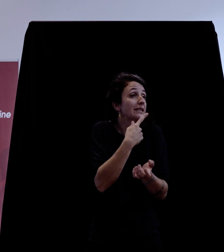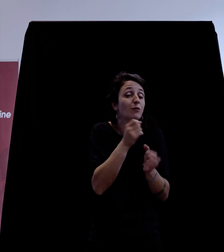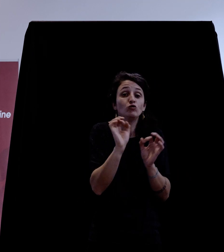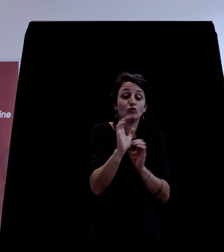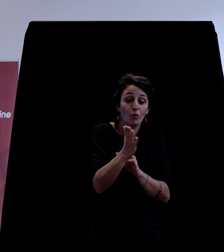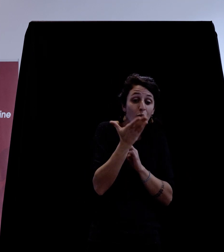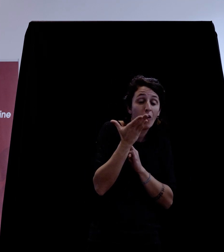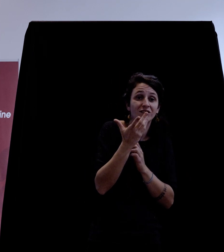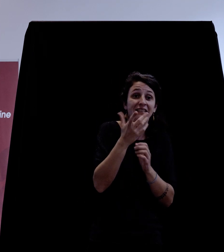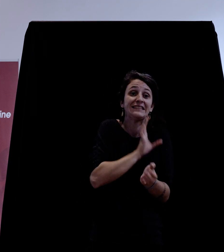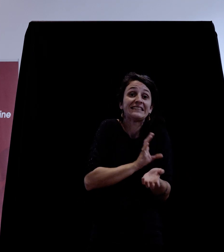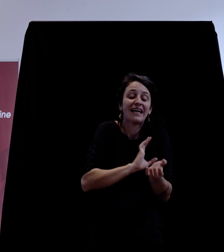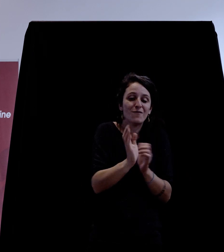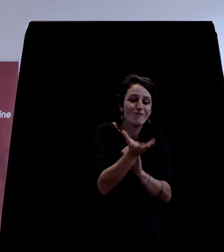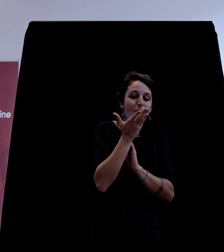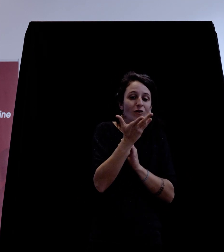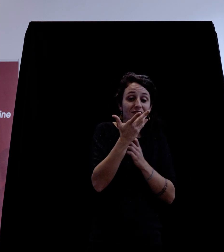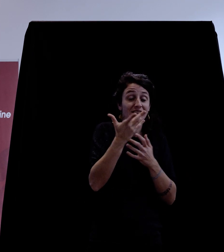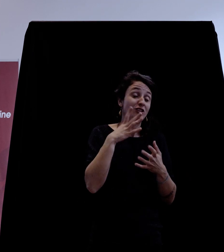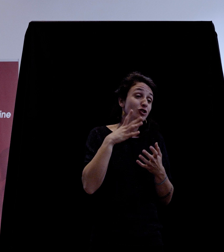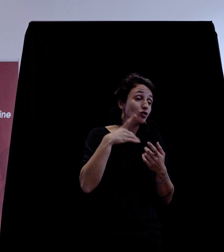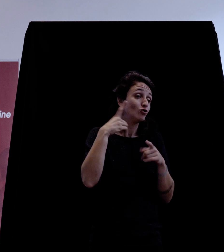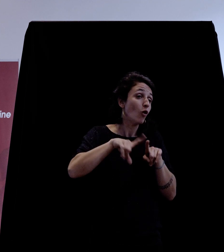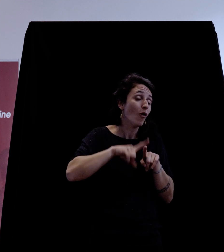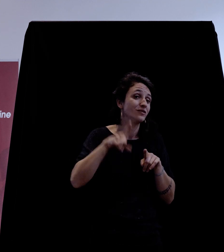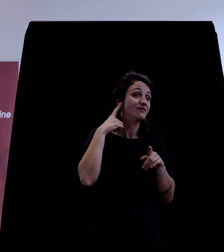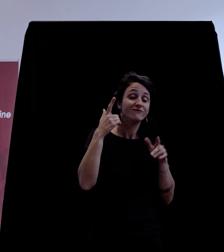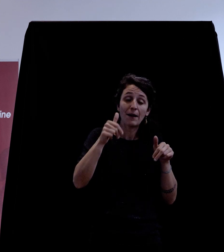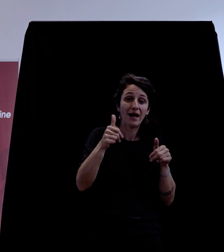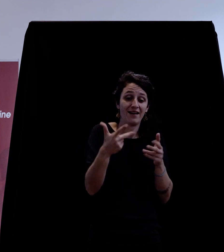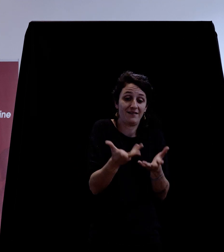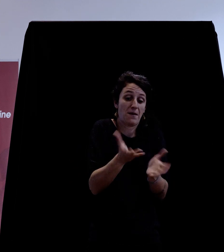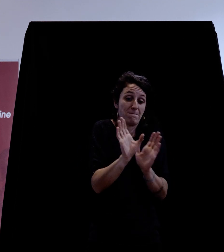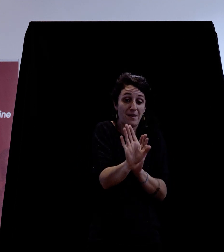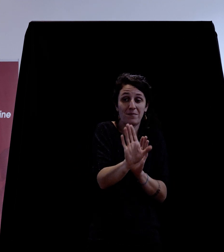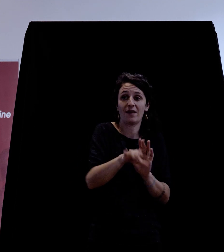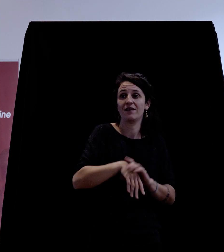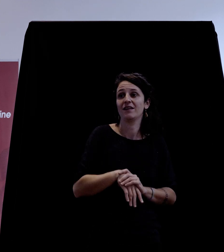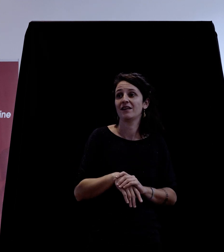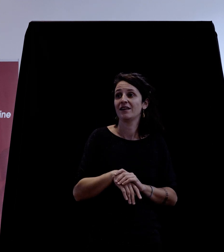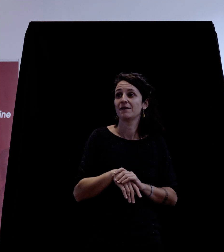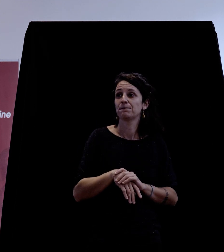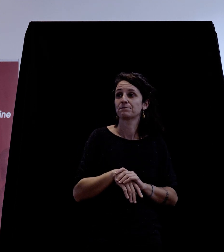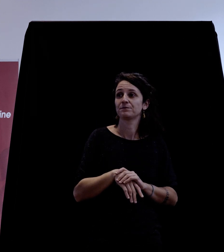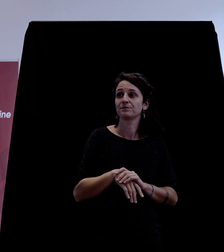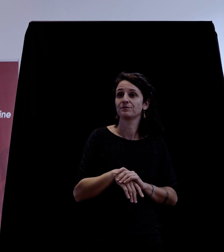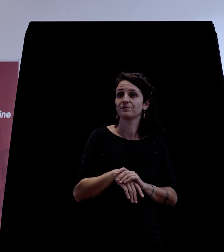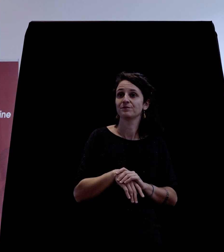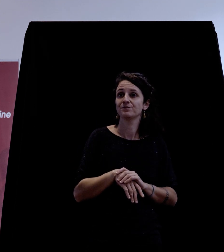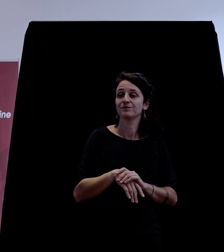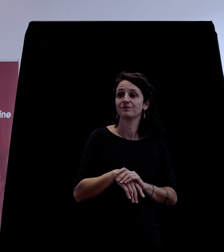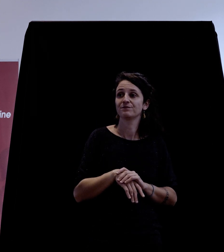to find out what's really wrong? Because we'll stop pursuing it once he sleeps again. But if behavior is